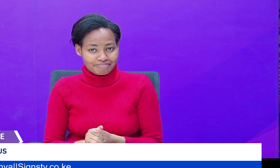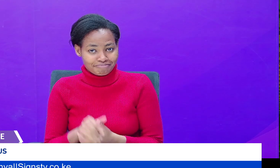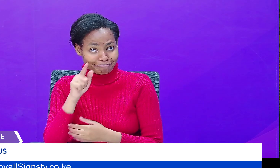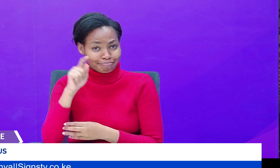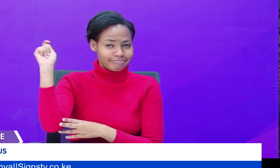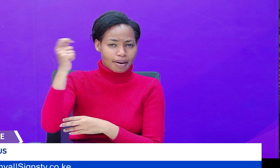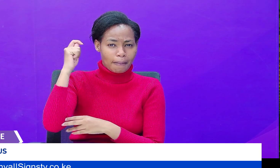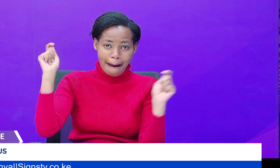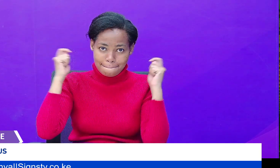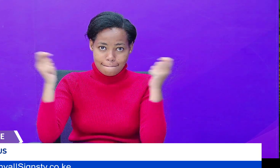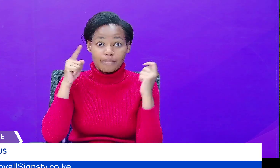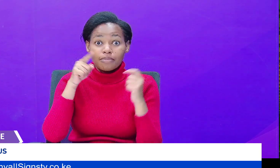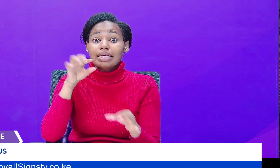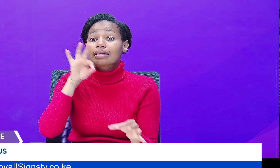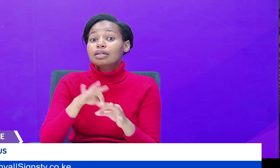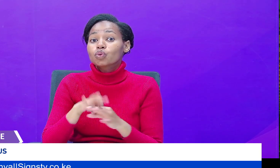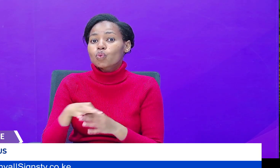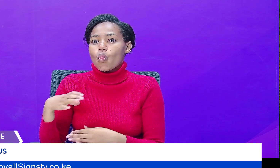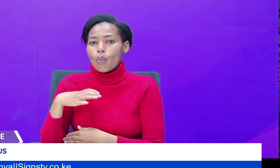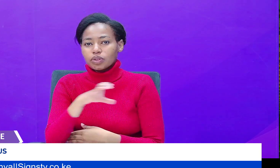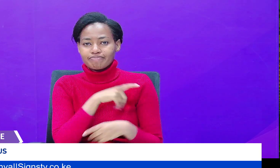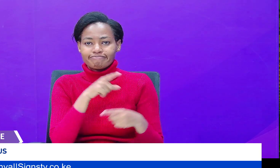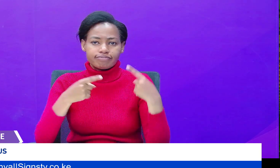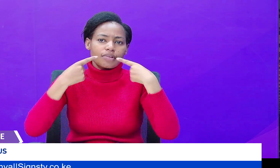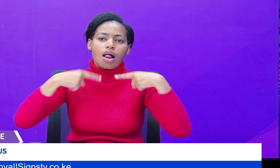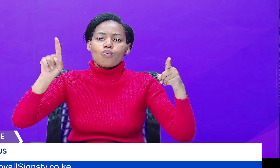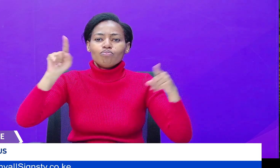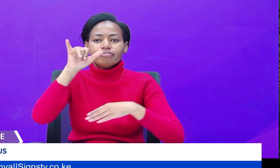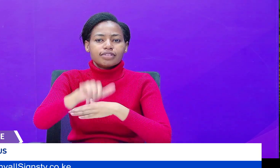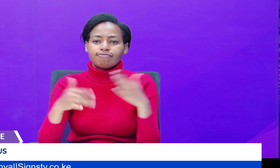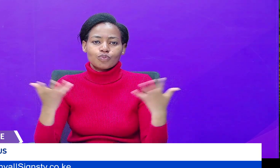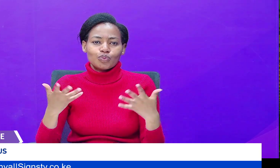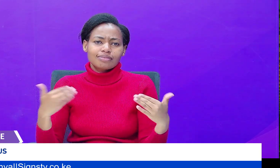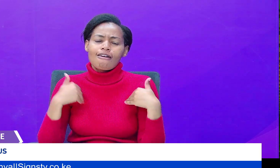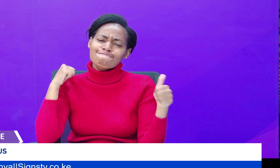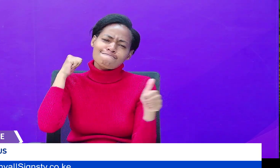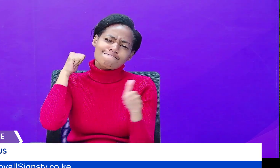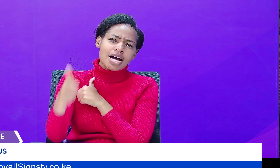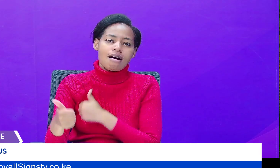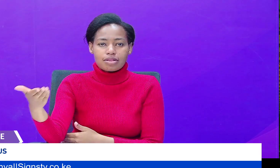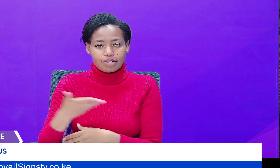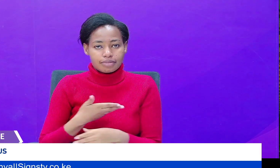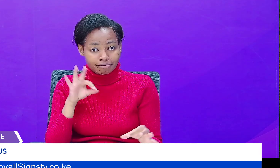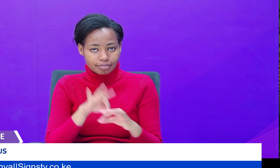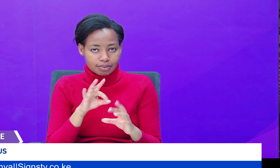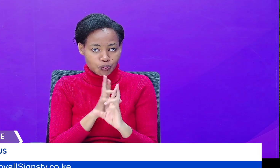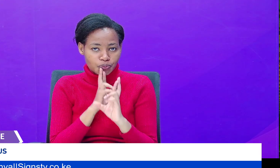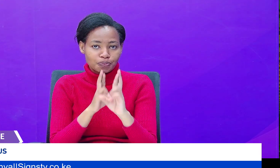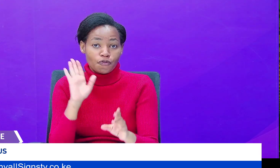Moving on to the next news item. The Malawi Electoral Commission, MEC, has announced that it has